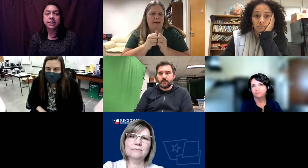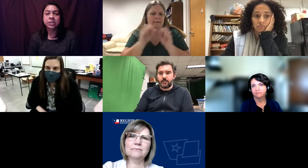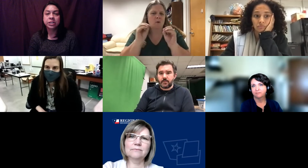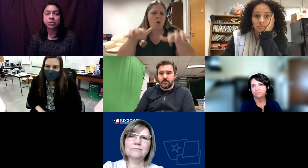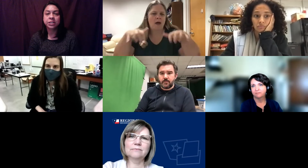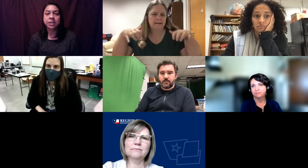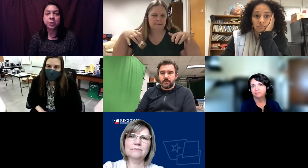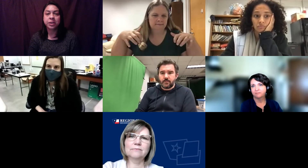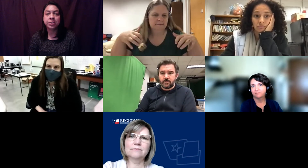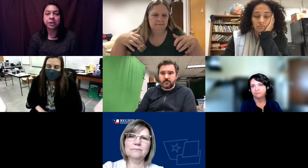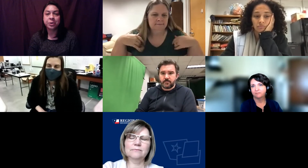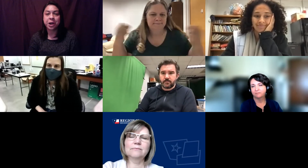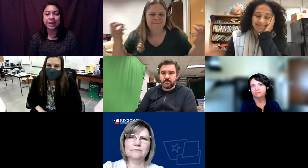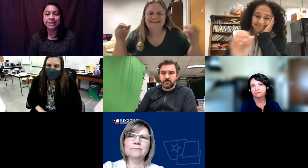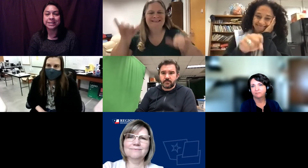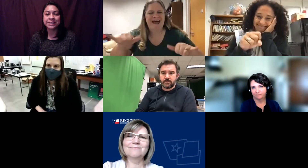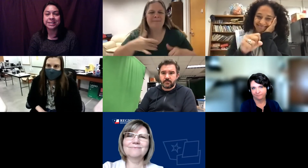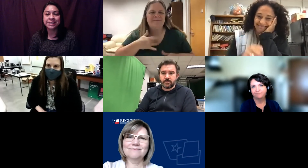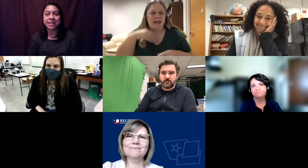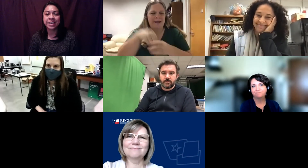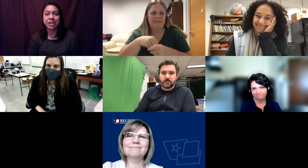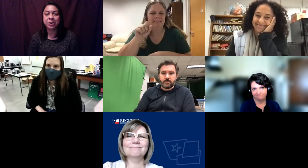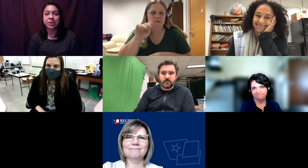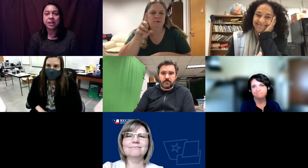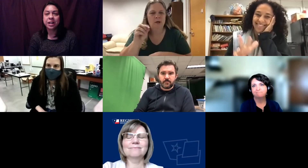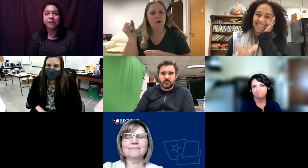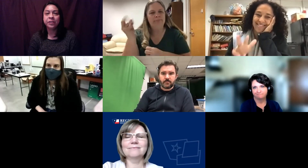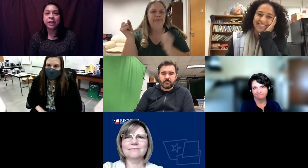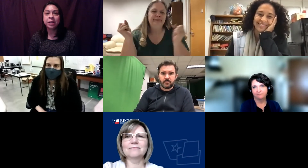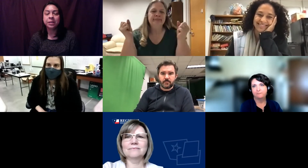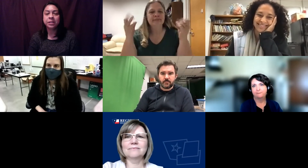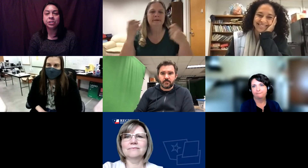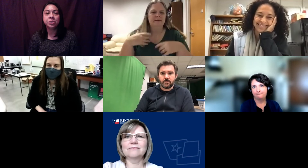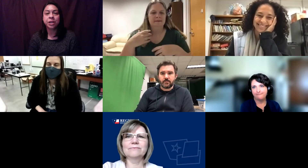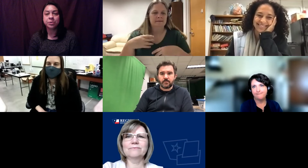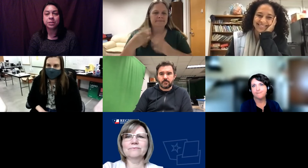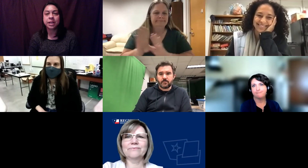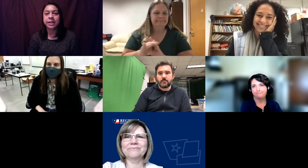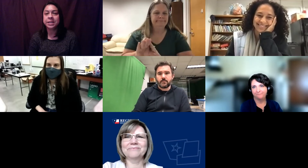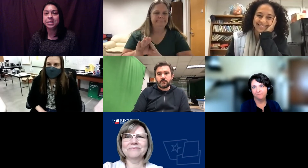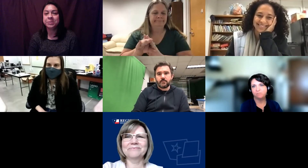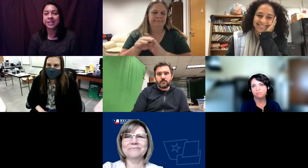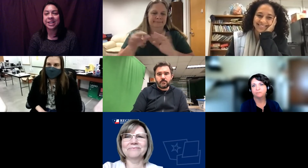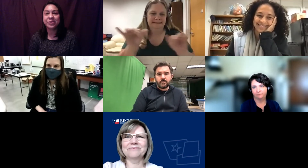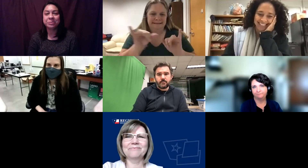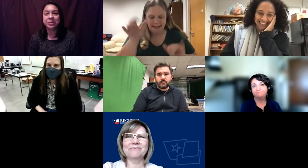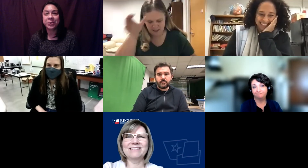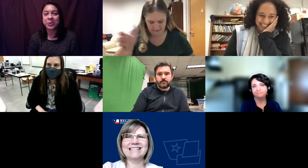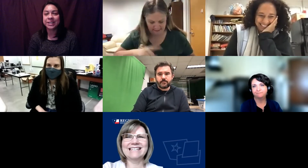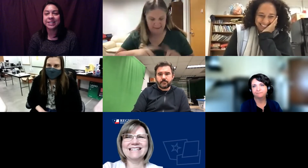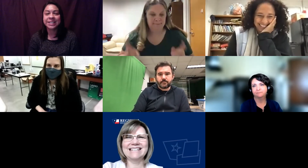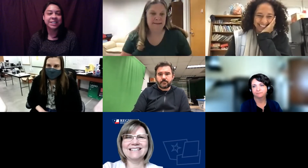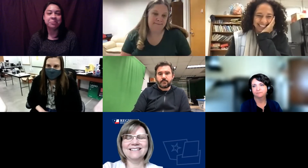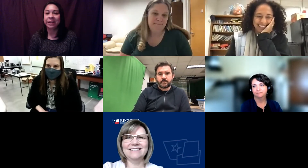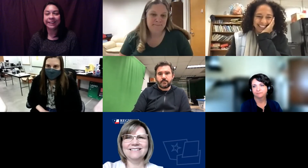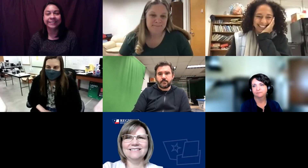It is a little interesting with no audience signing, you know, I feel like I'm in the studio signing to myself and being